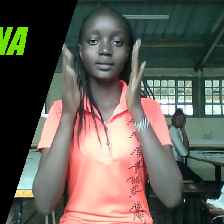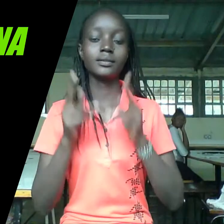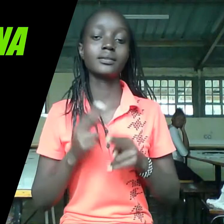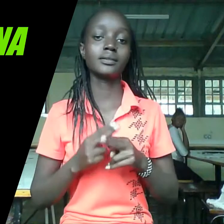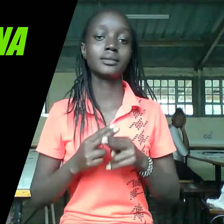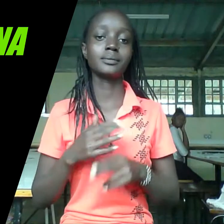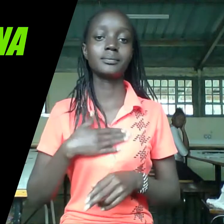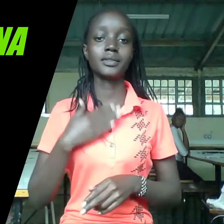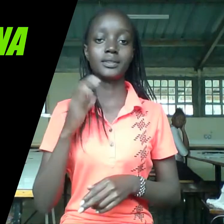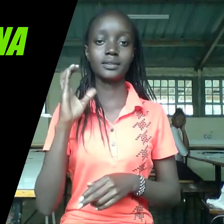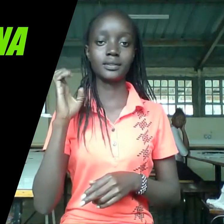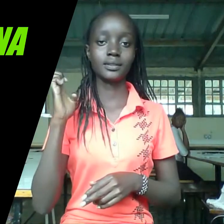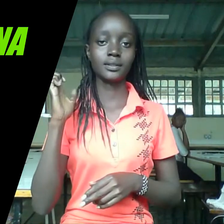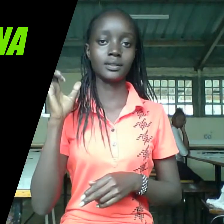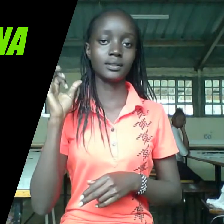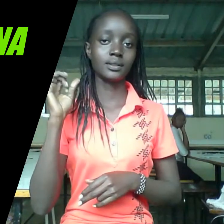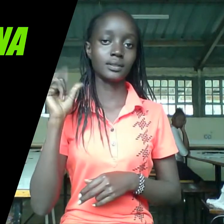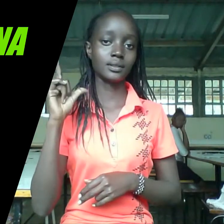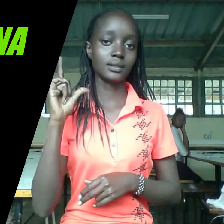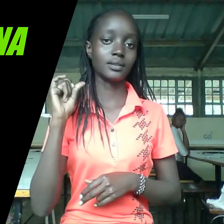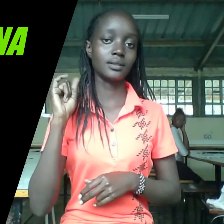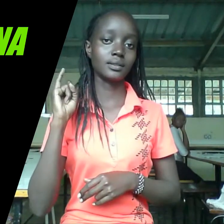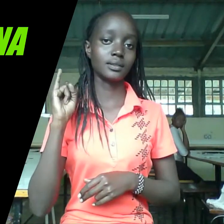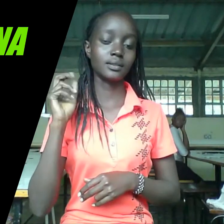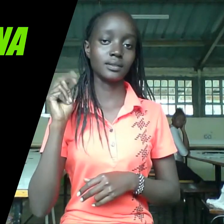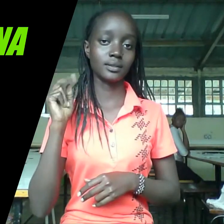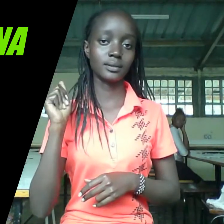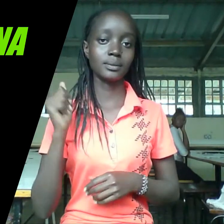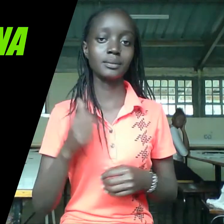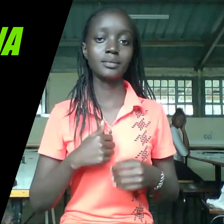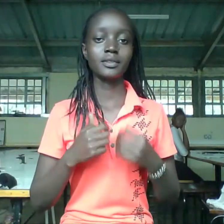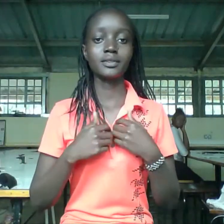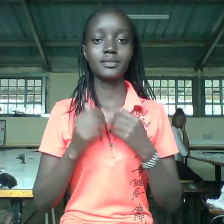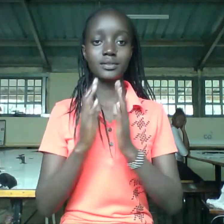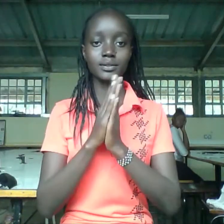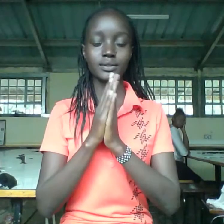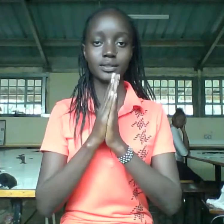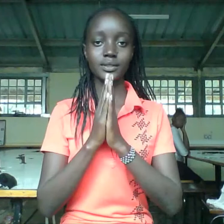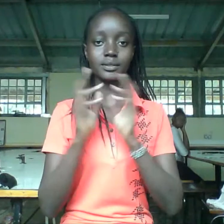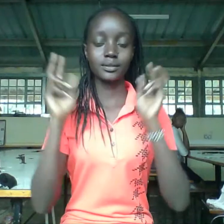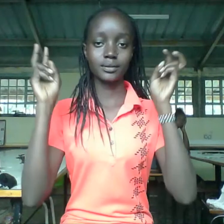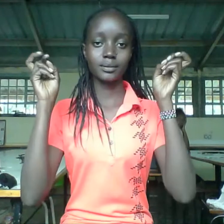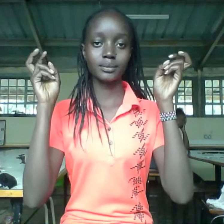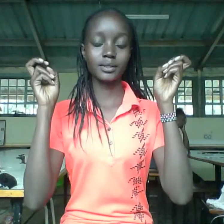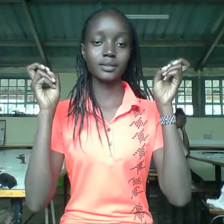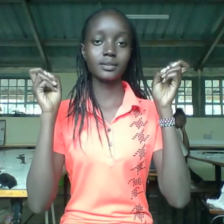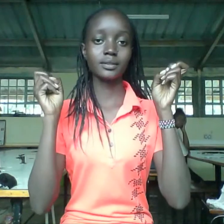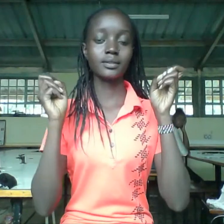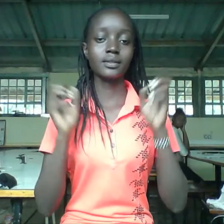Selena Nyokabi, and I have a story, topic, the farmer.